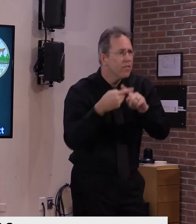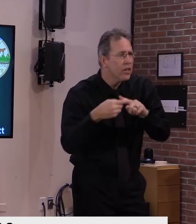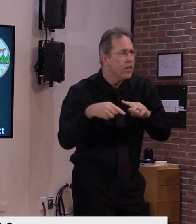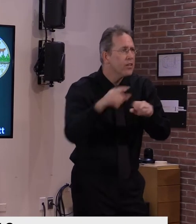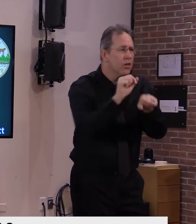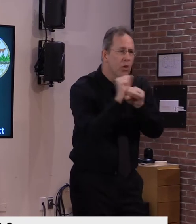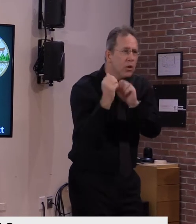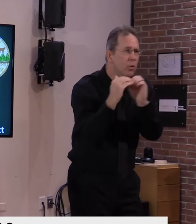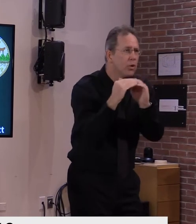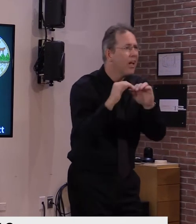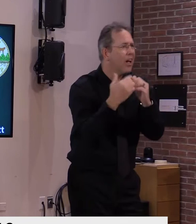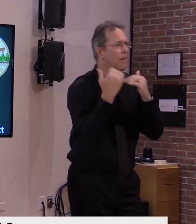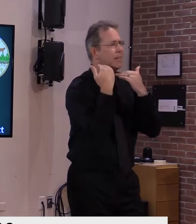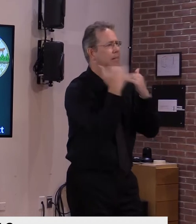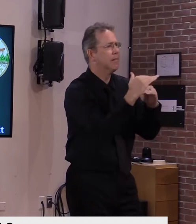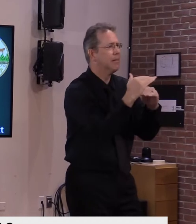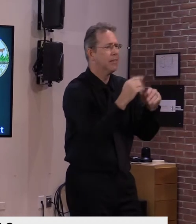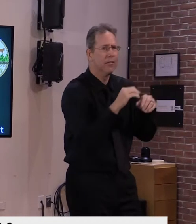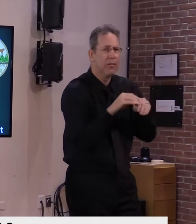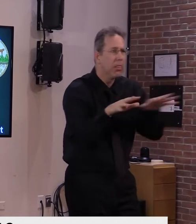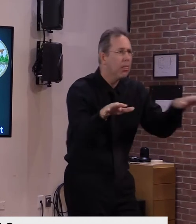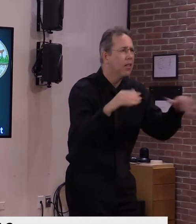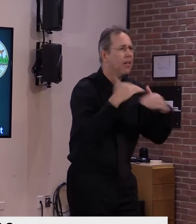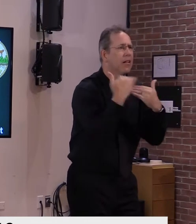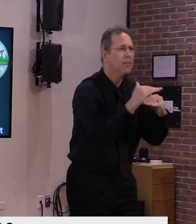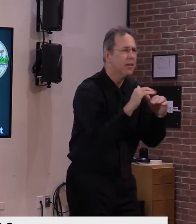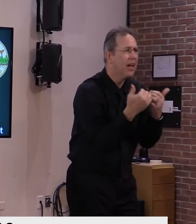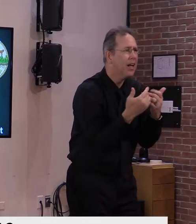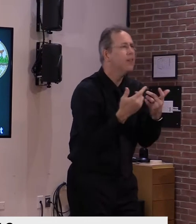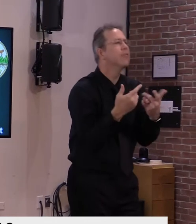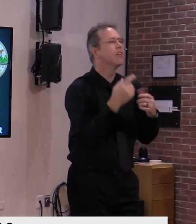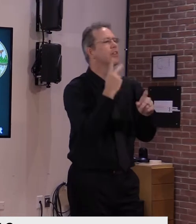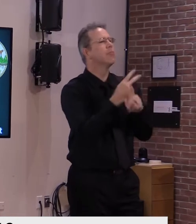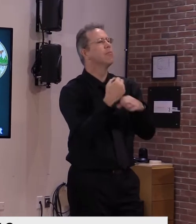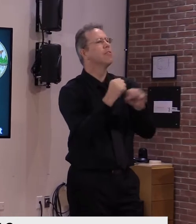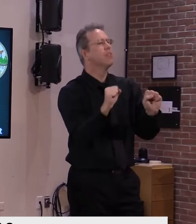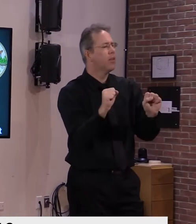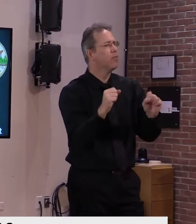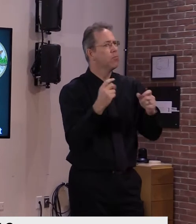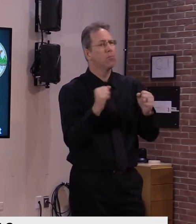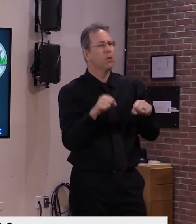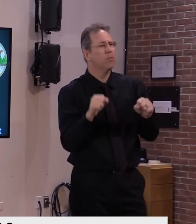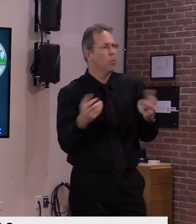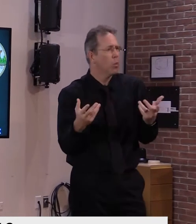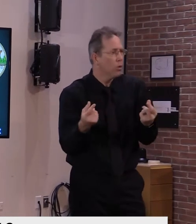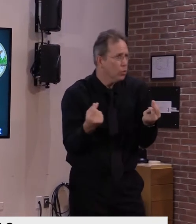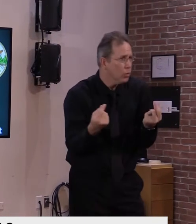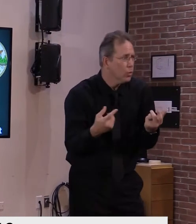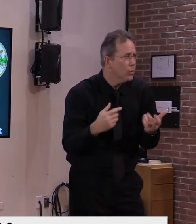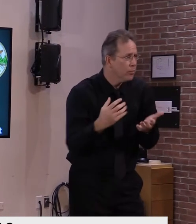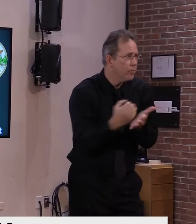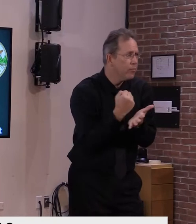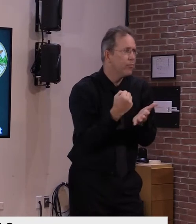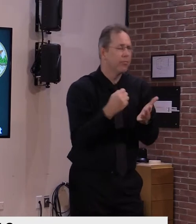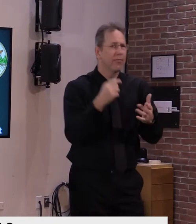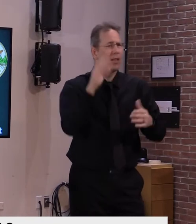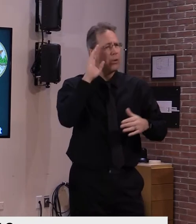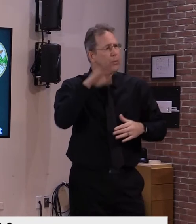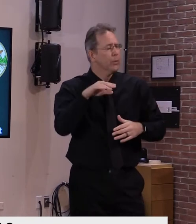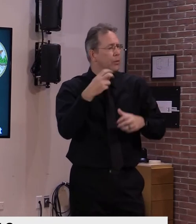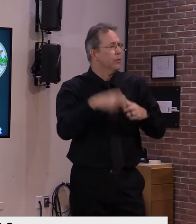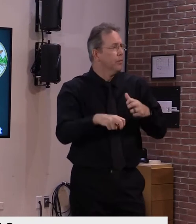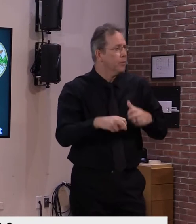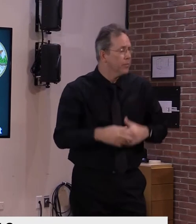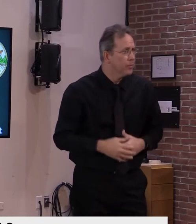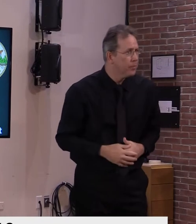in order to keep one another as safe and as healthy as possible in these incredibly challenging times. And